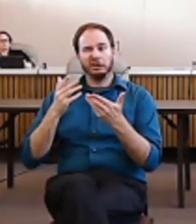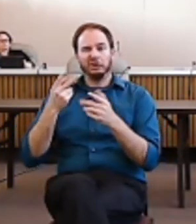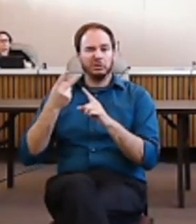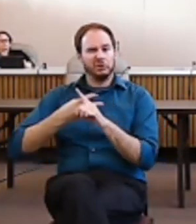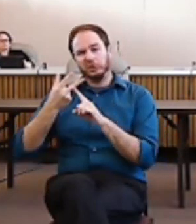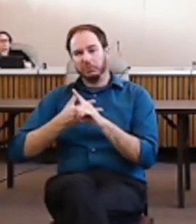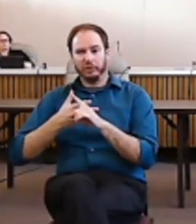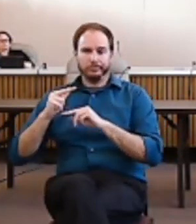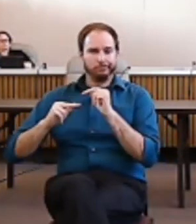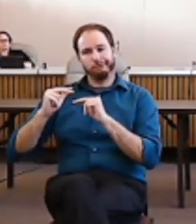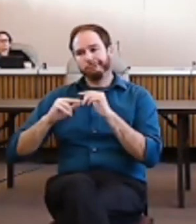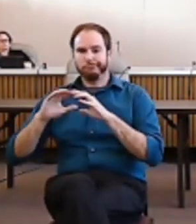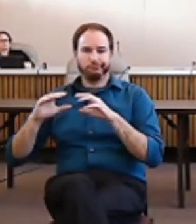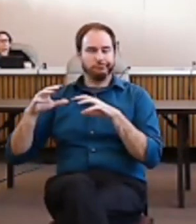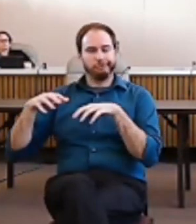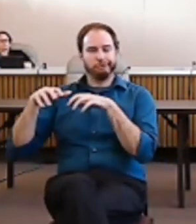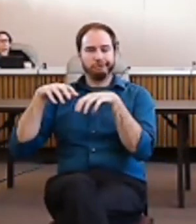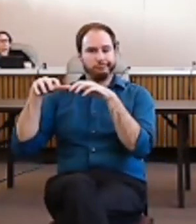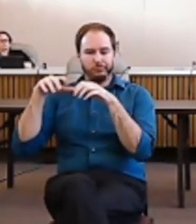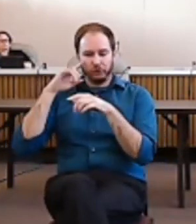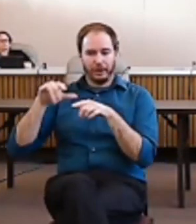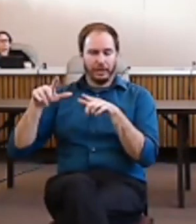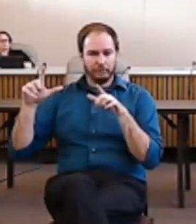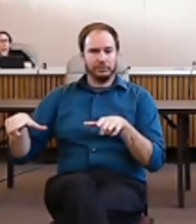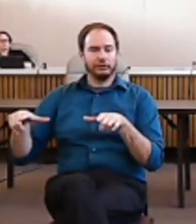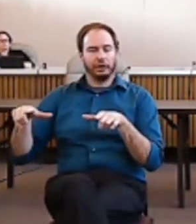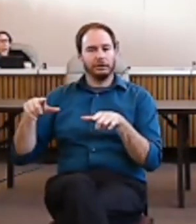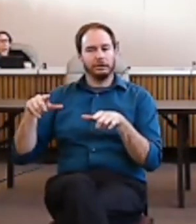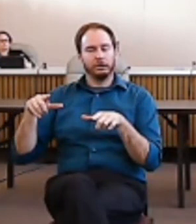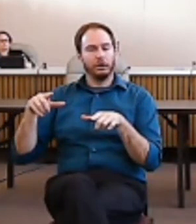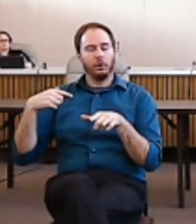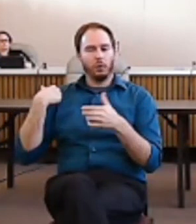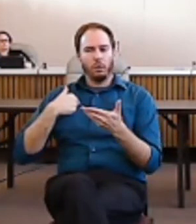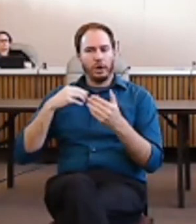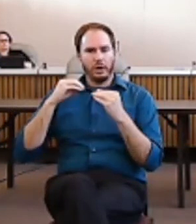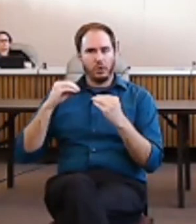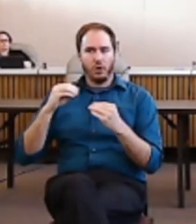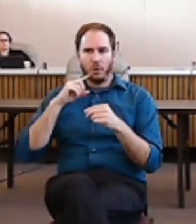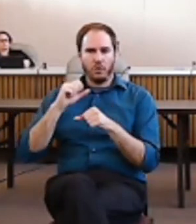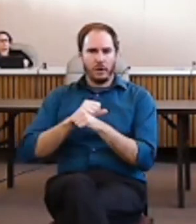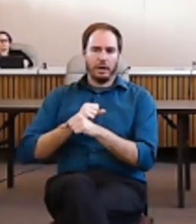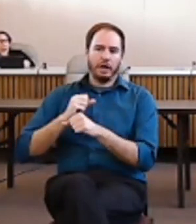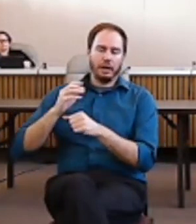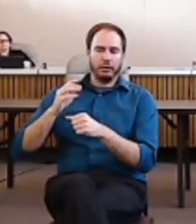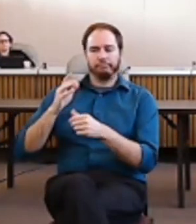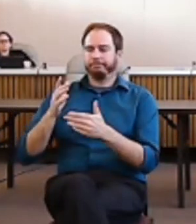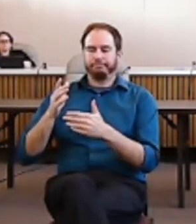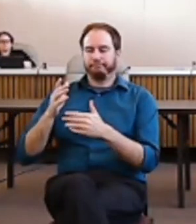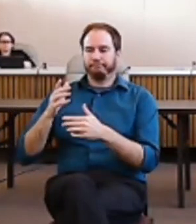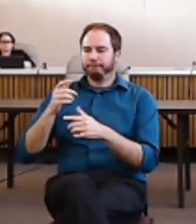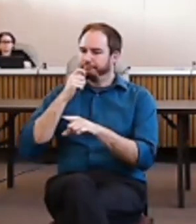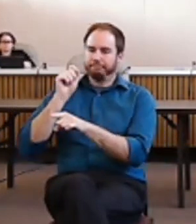time period for at least the site location. We don't have an end dealership